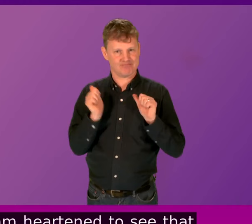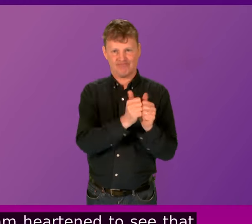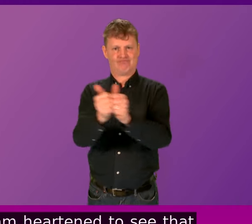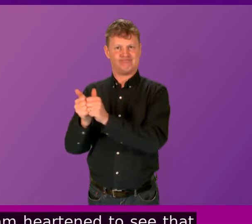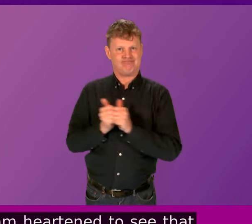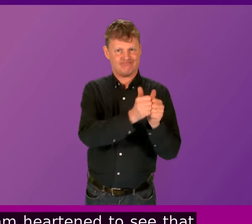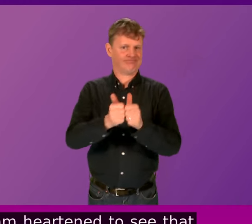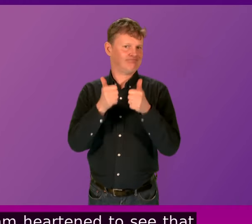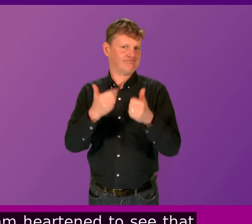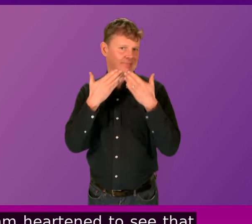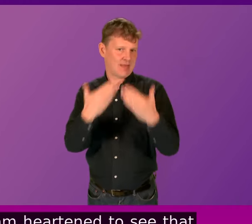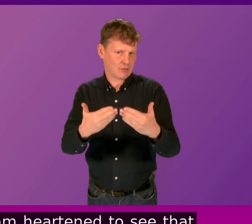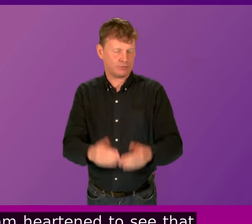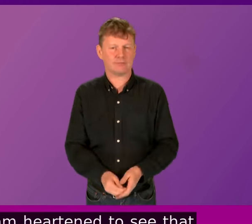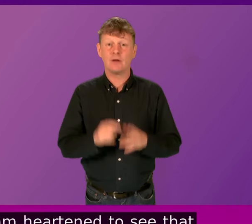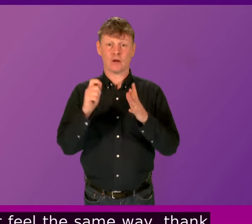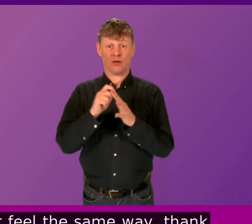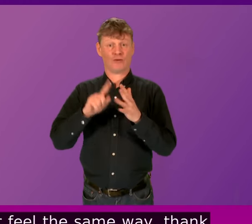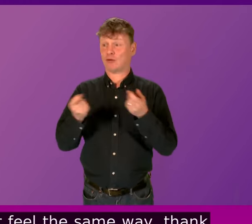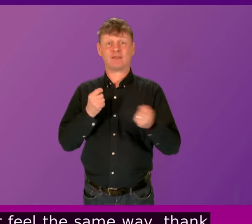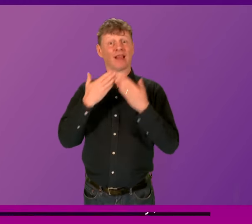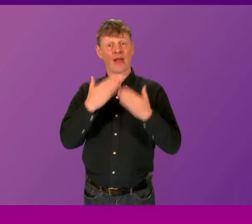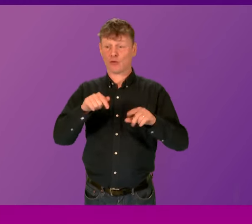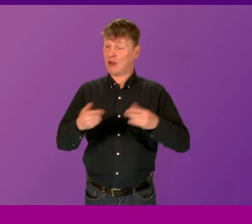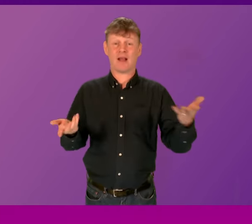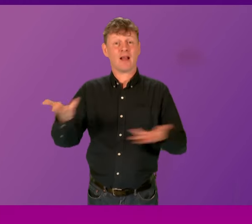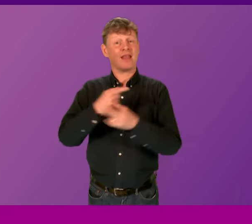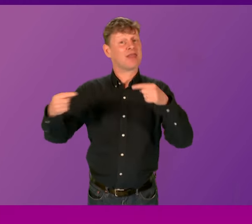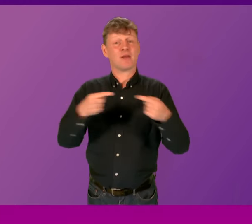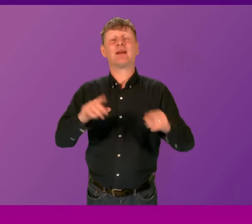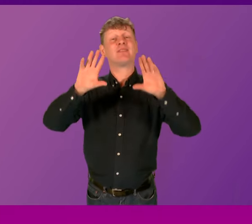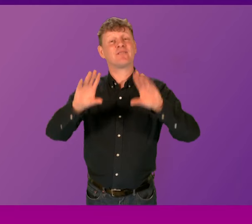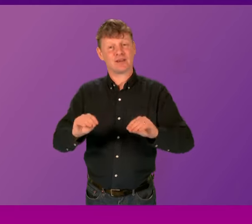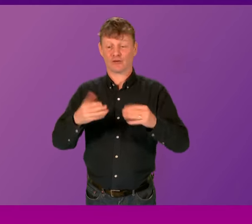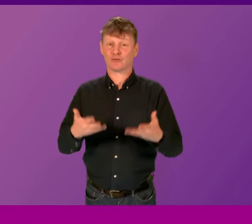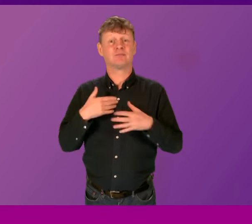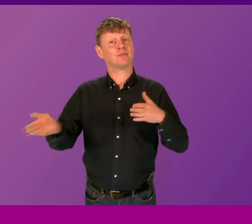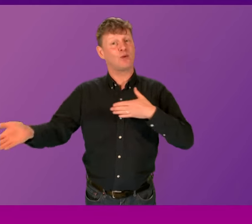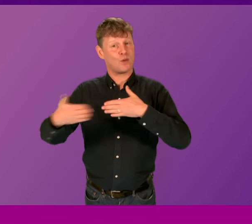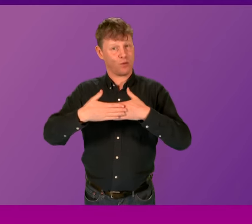Thank you, Minister. That concludes the debate, and I close this meeting of Parliament.